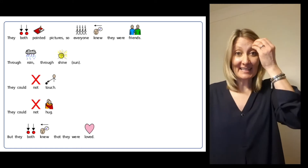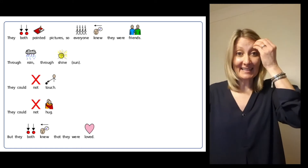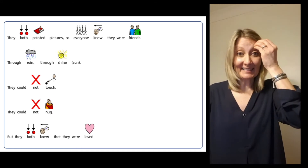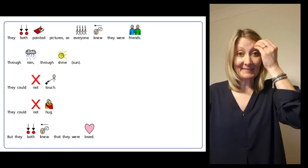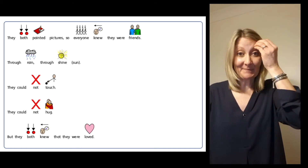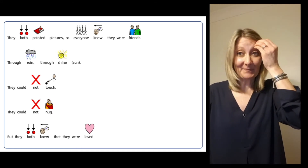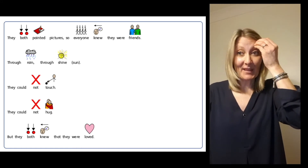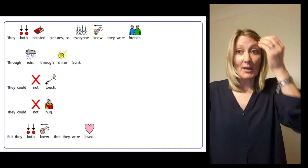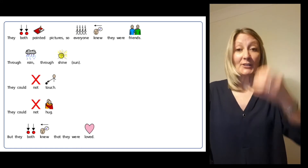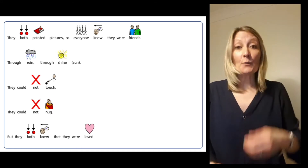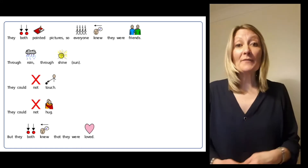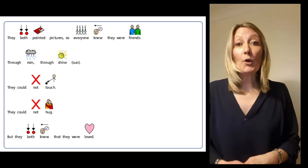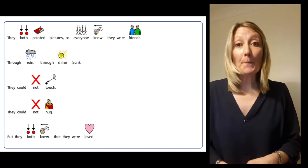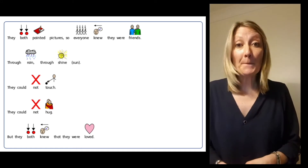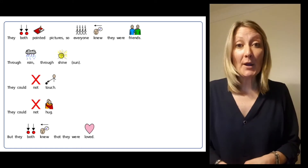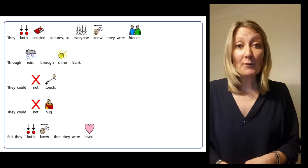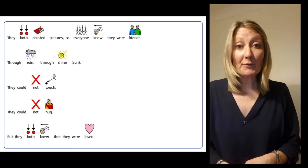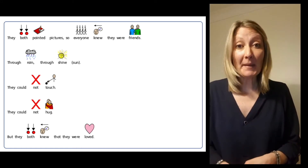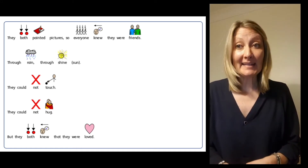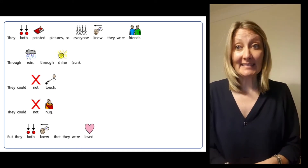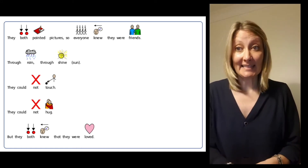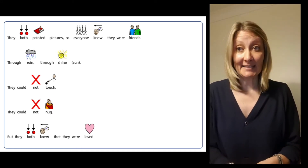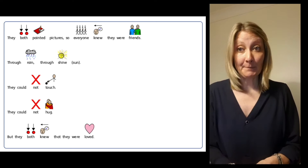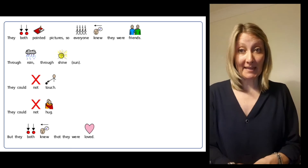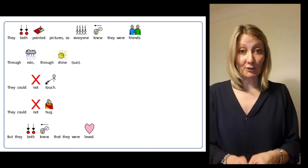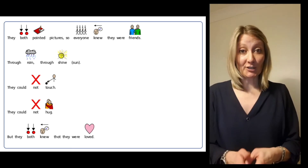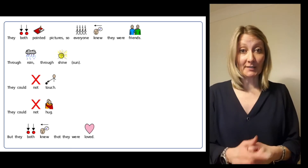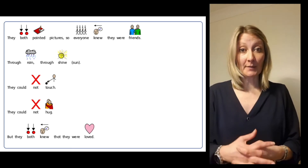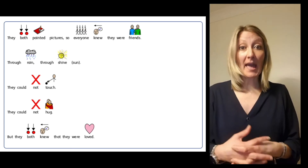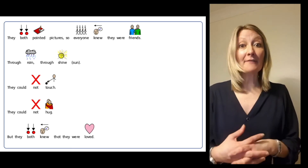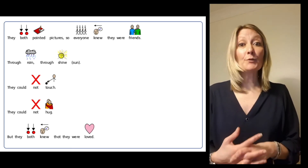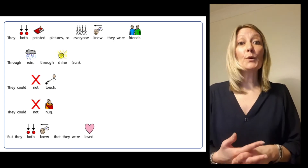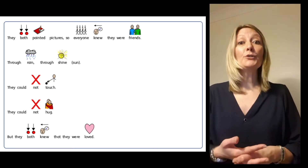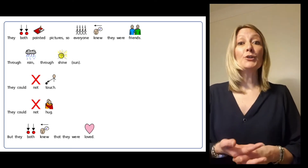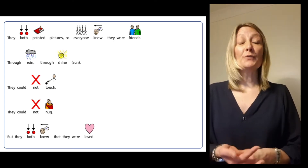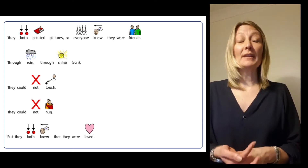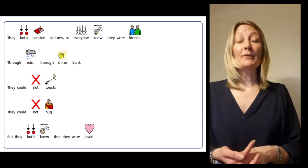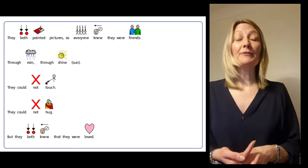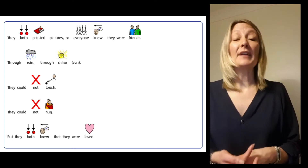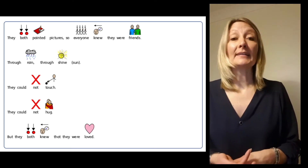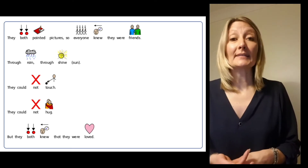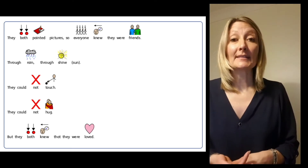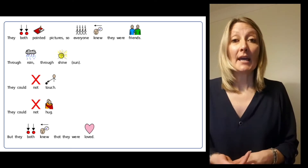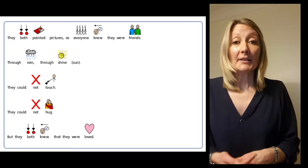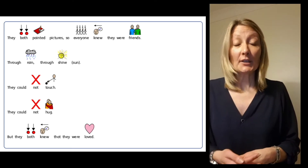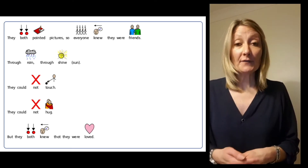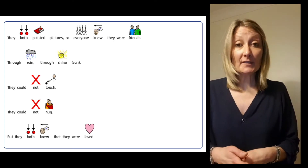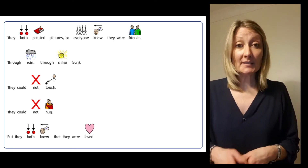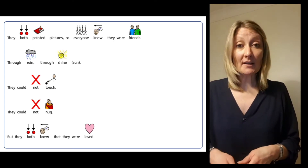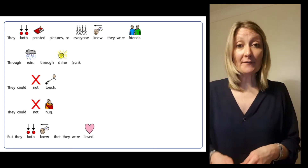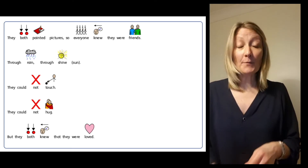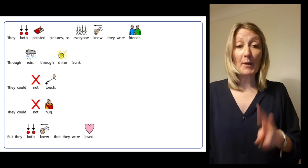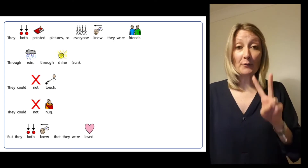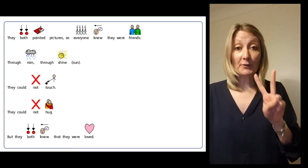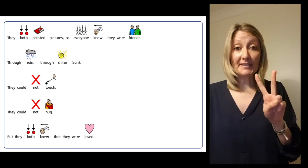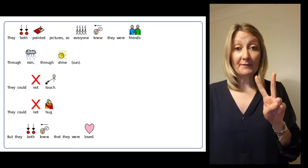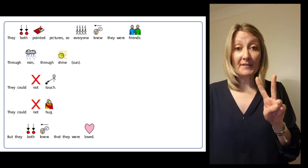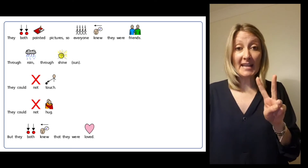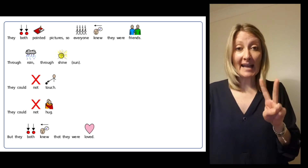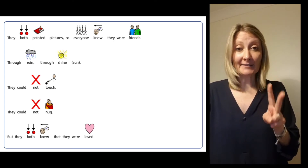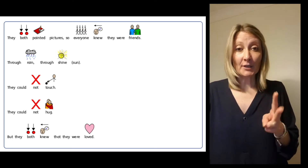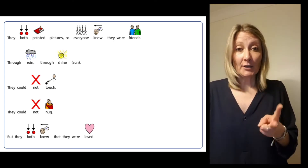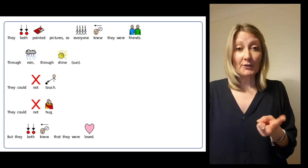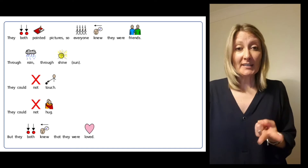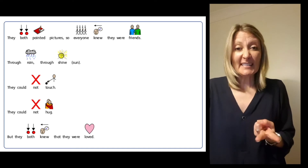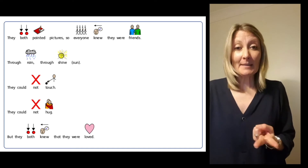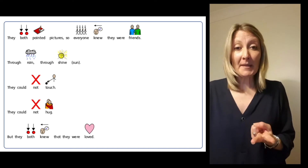to learn. So we've got both painted pictures, so everyone knew they were friends. So for the sign for both, you need a V